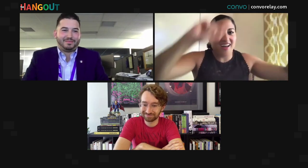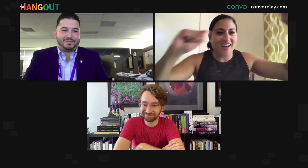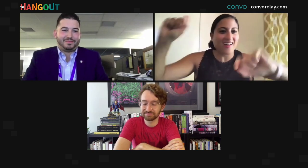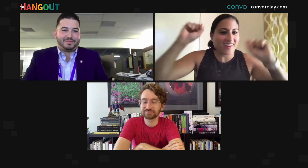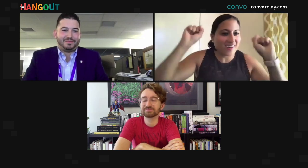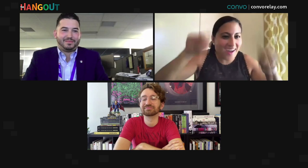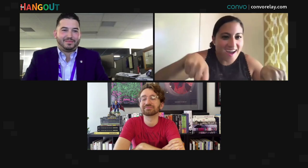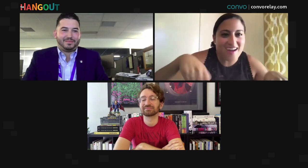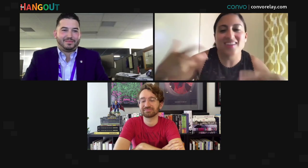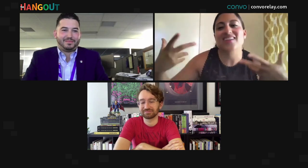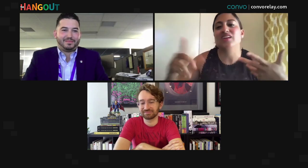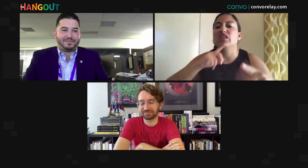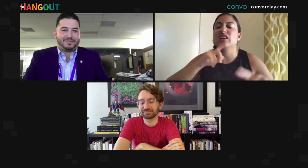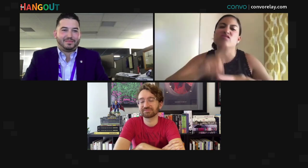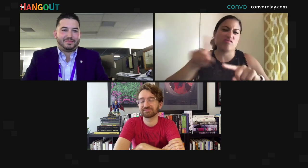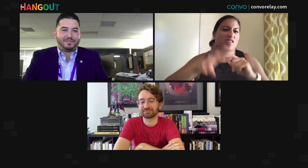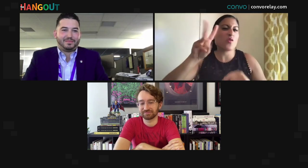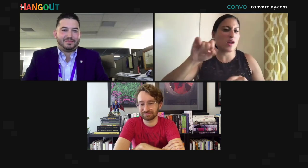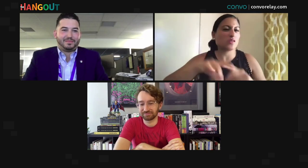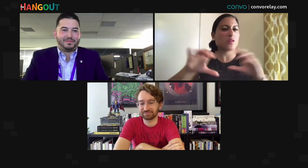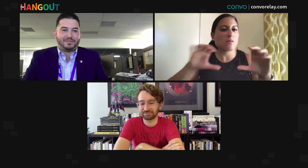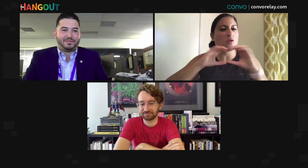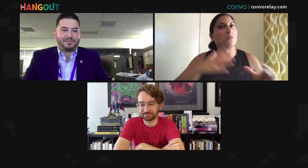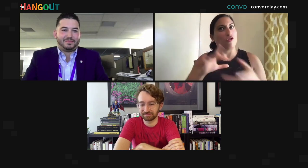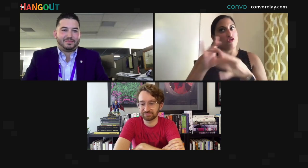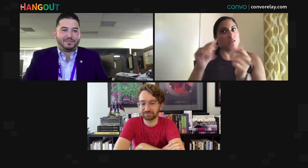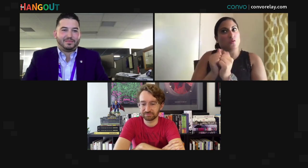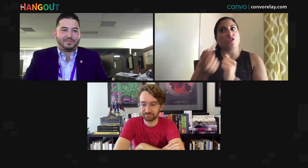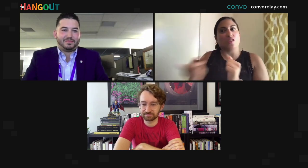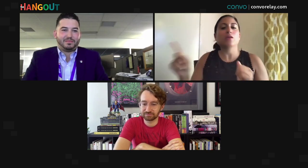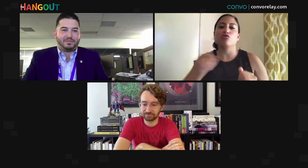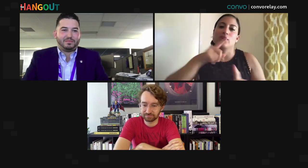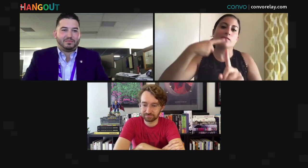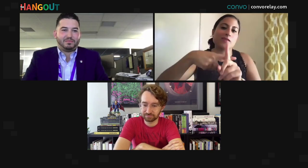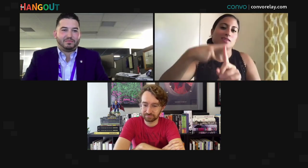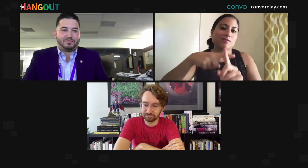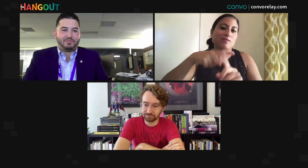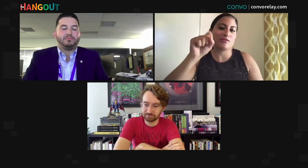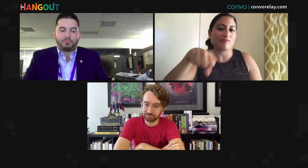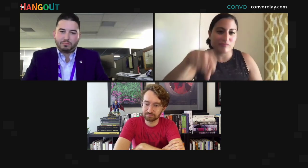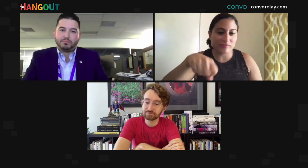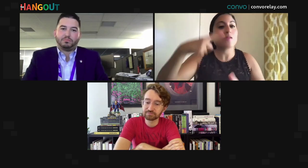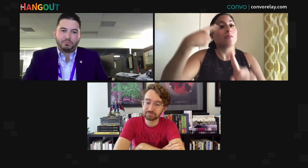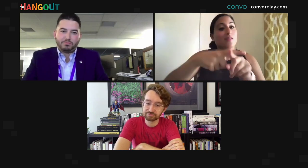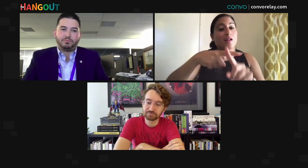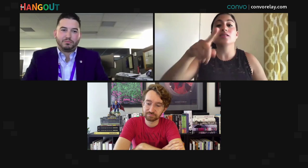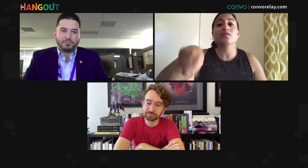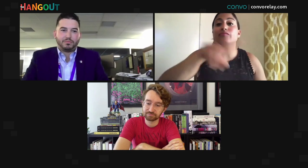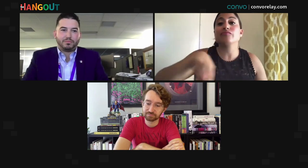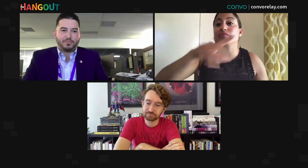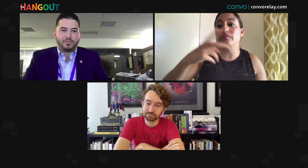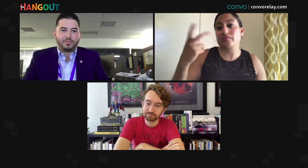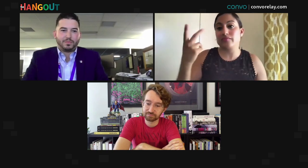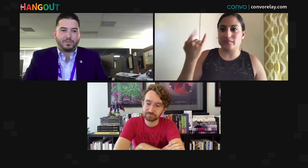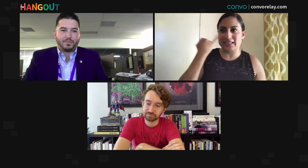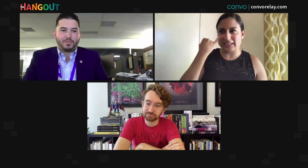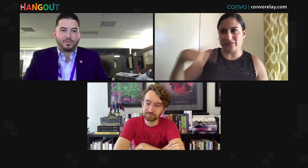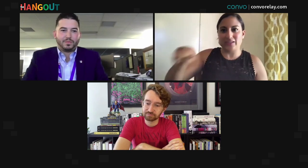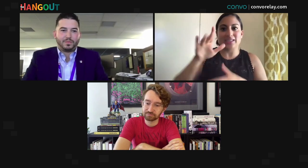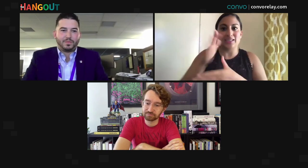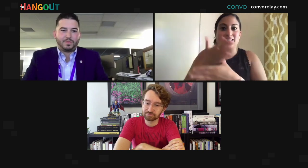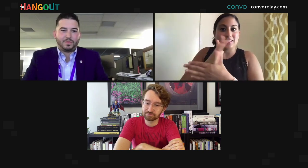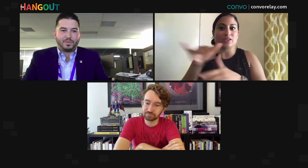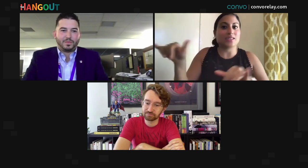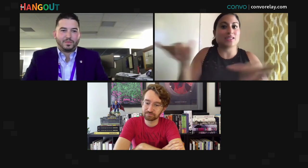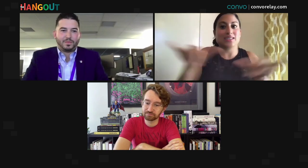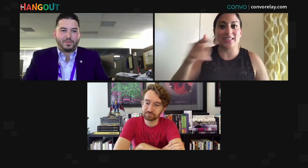we use. And so we typically write on that. And it is just a great way to communicate. So my relationship that I've had with all my coworkers have